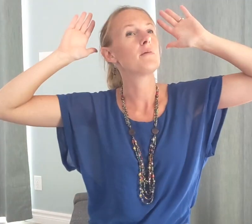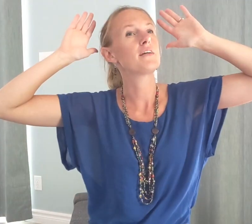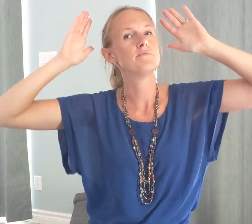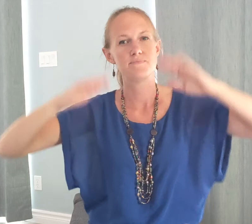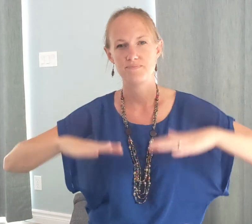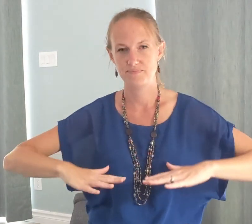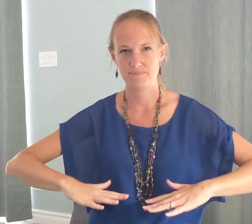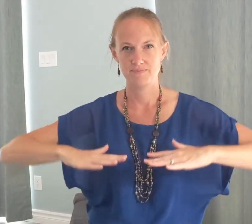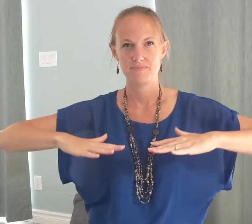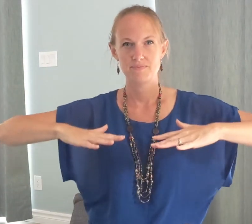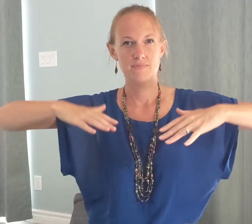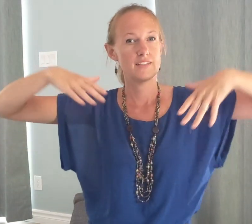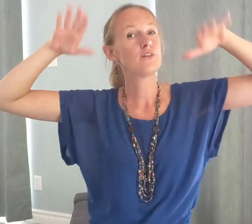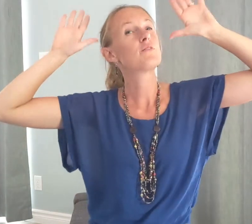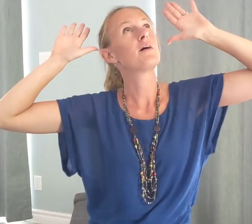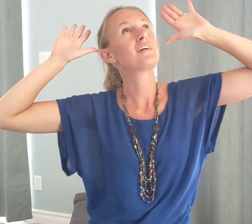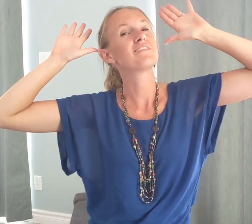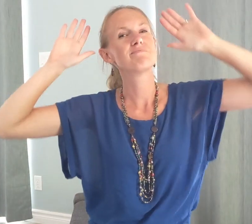overwhelming. It's overwhelming.